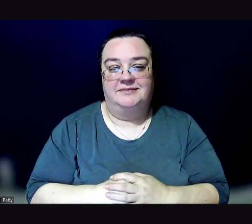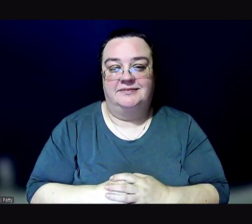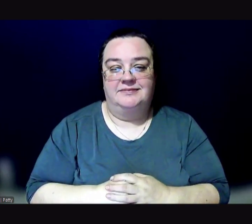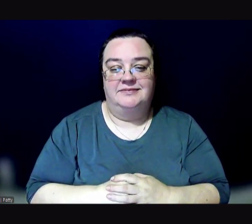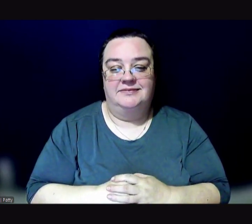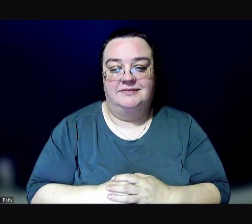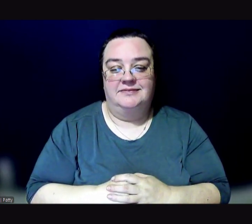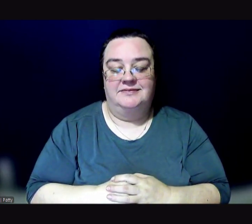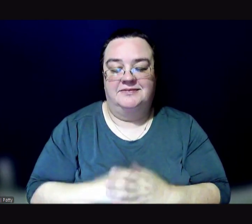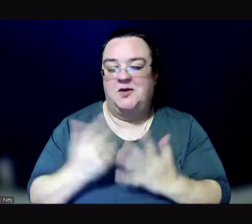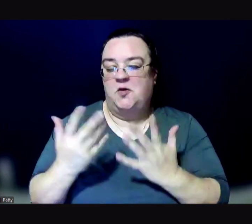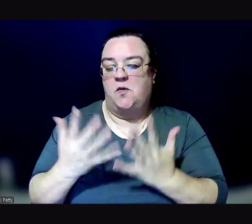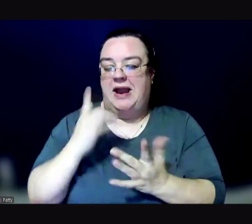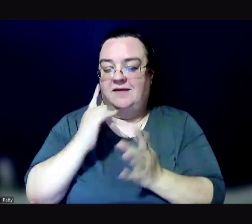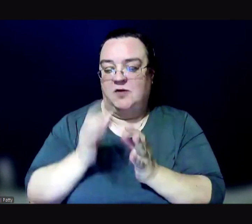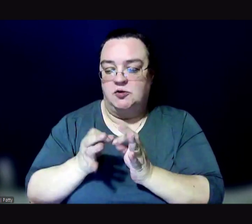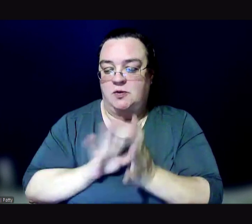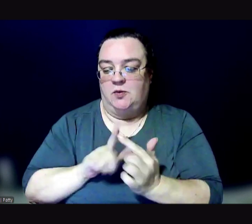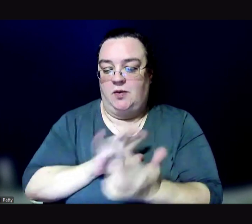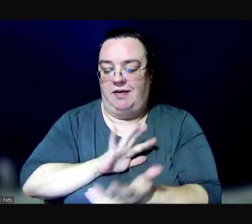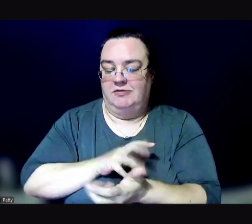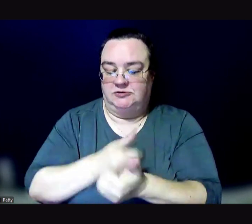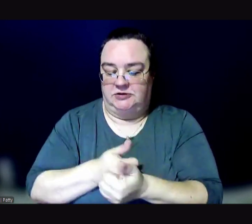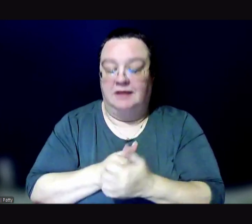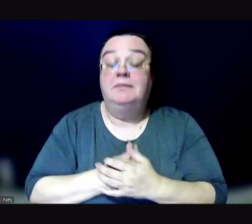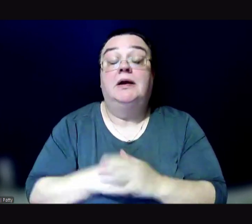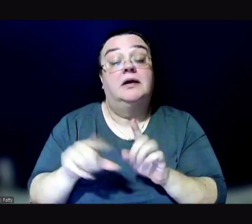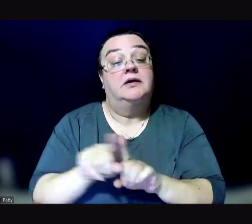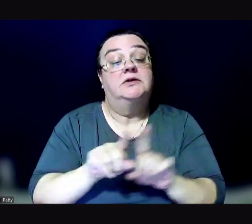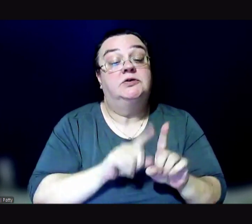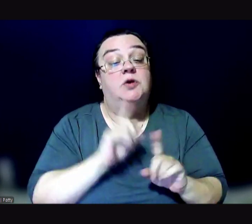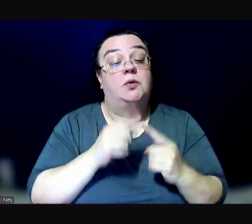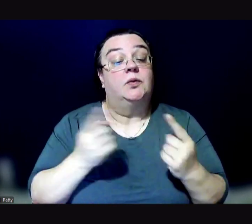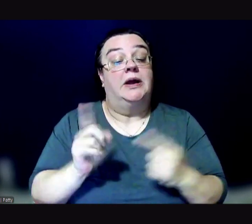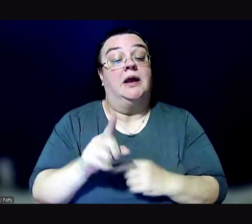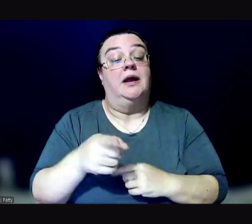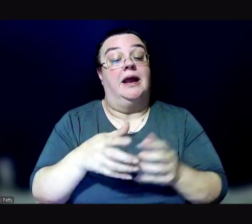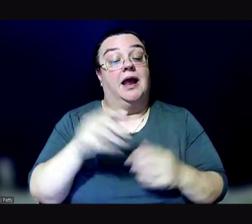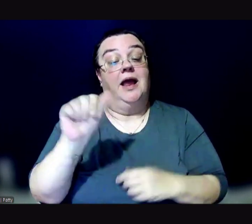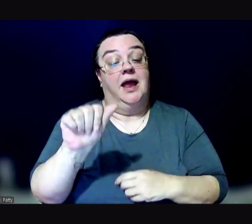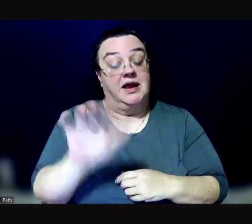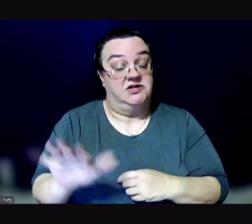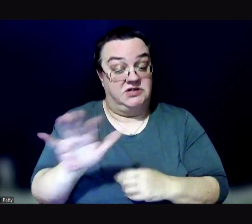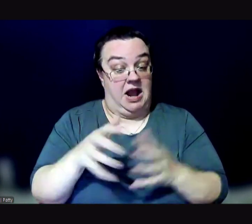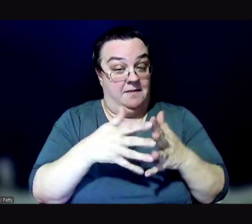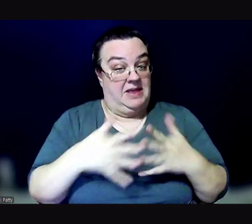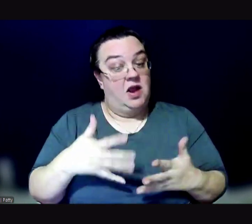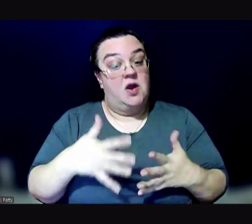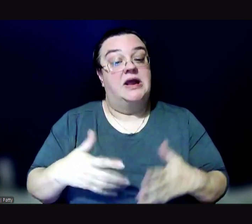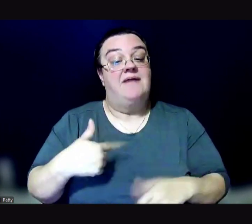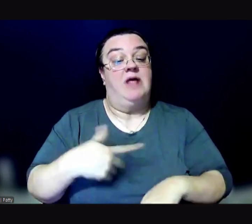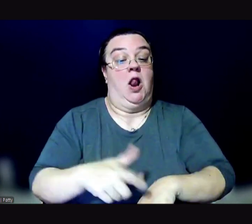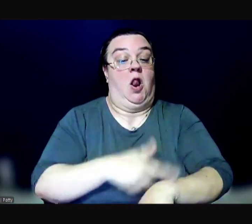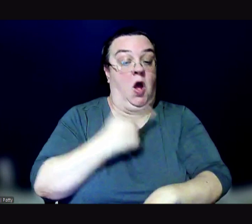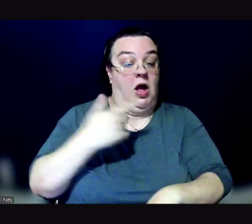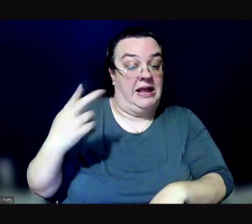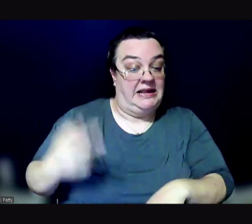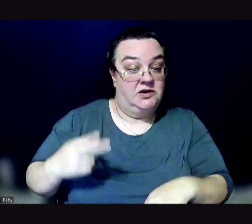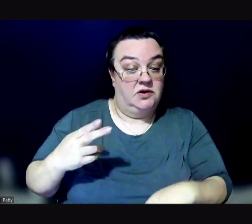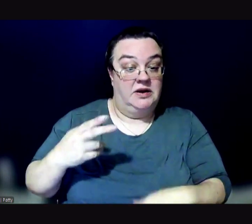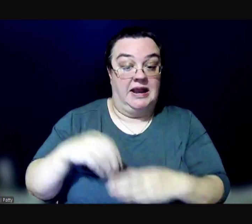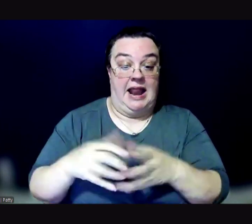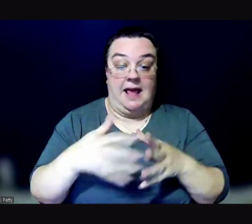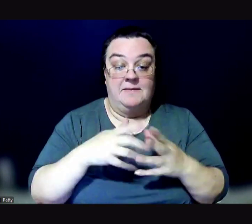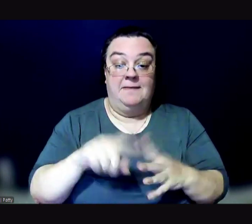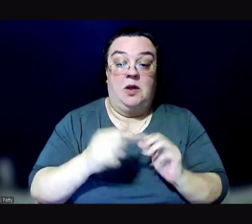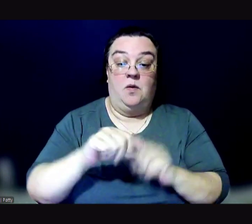And whereas Asian Americans have had a long and rich history in America, beginning with the arrival of Filipinos in Morro